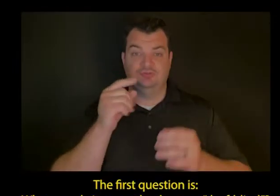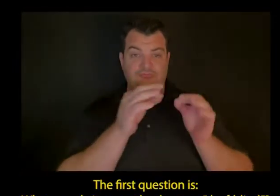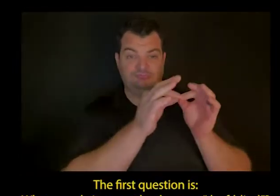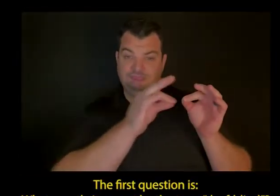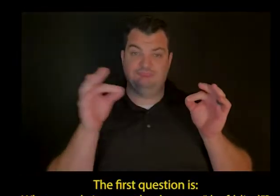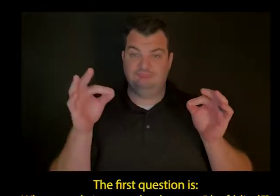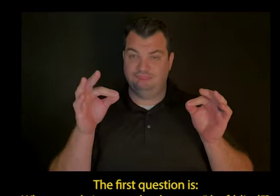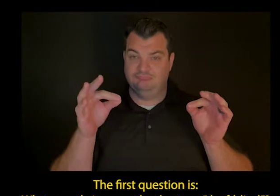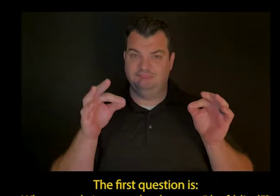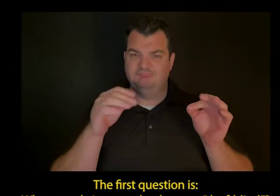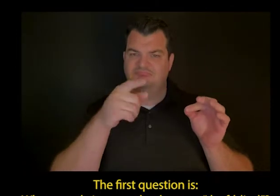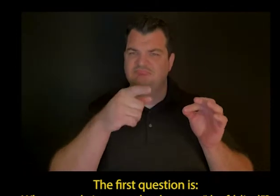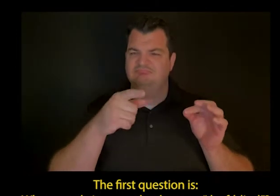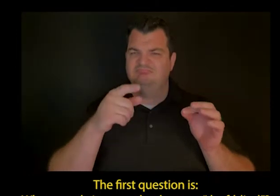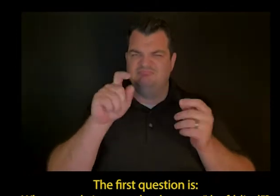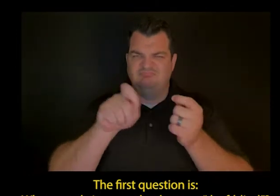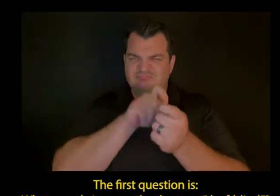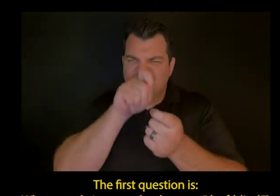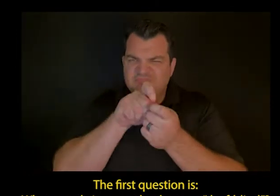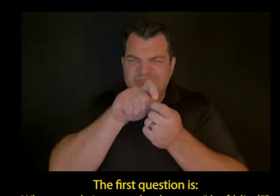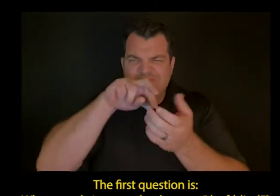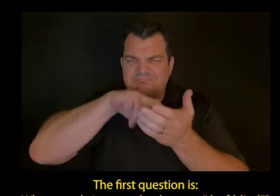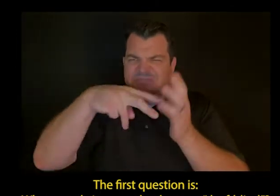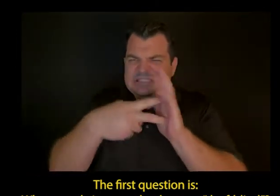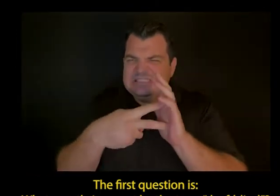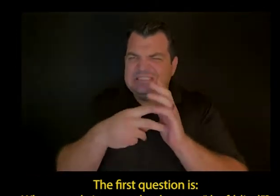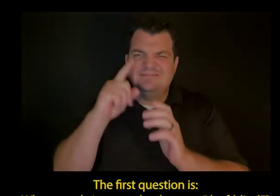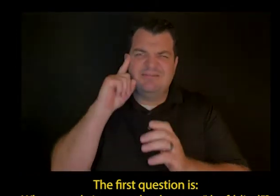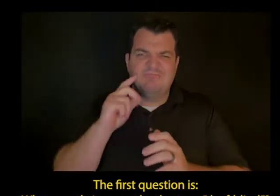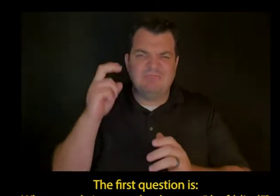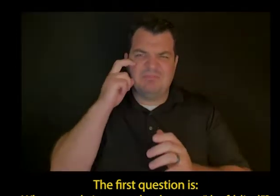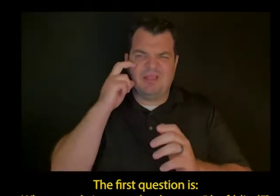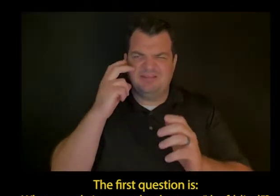The first question is, what exactly is meant by the term deafblind?